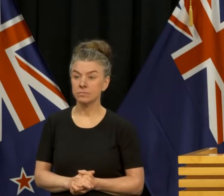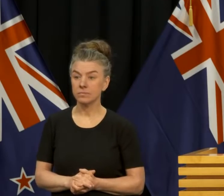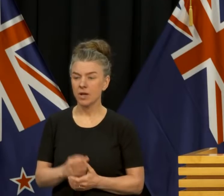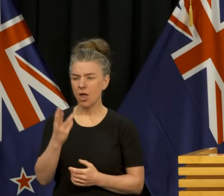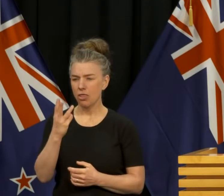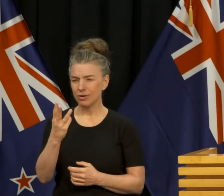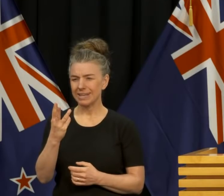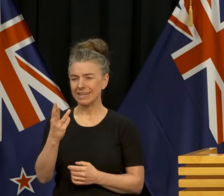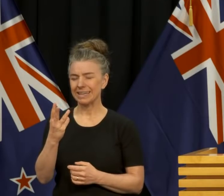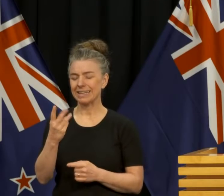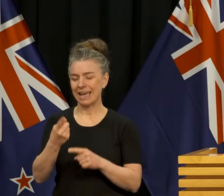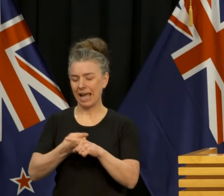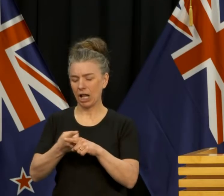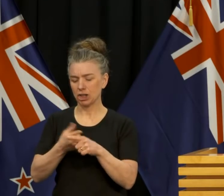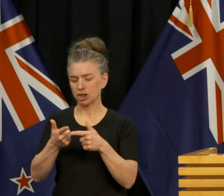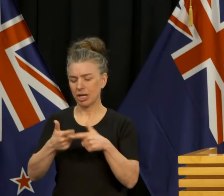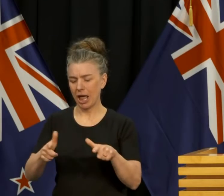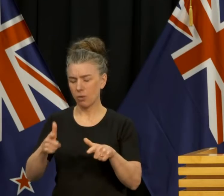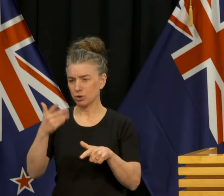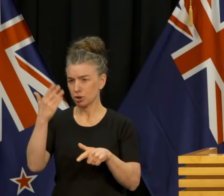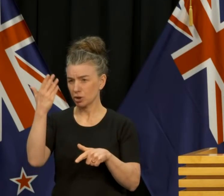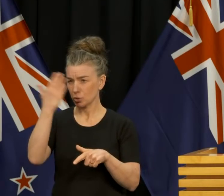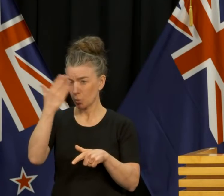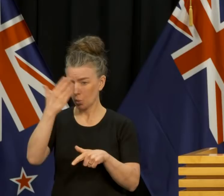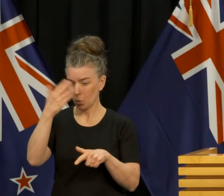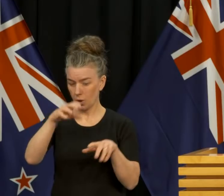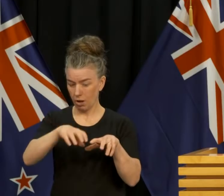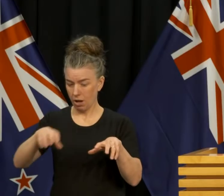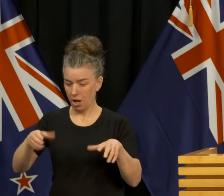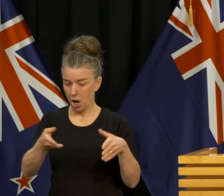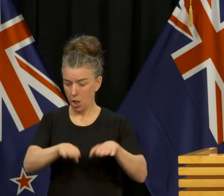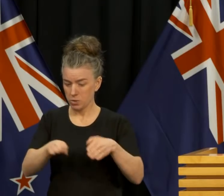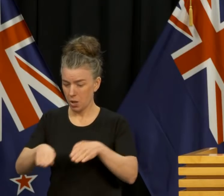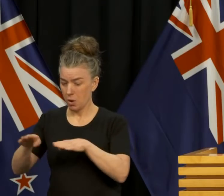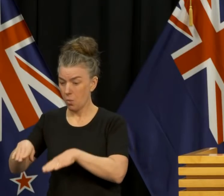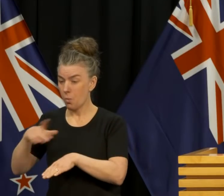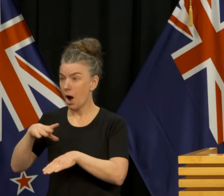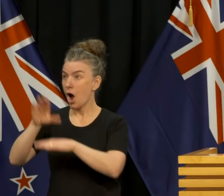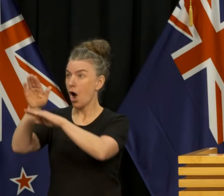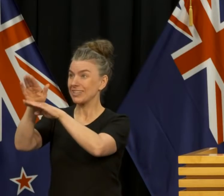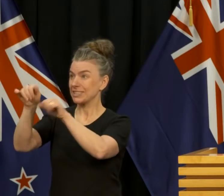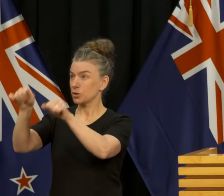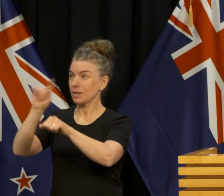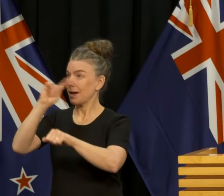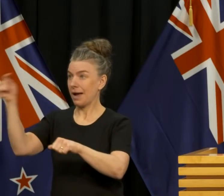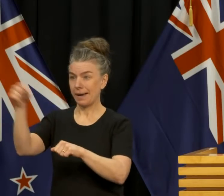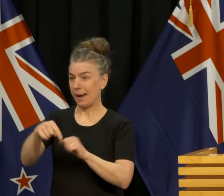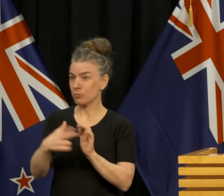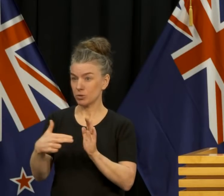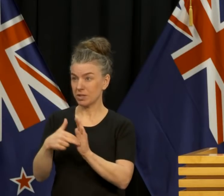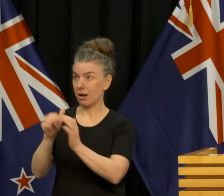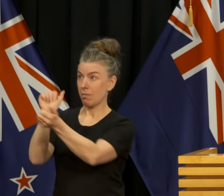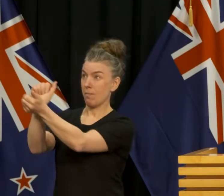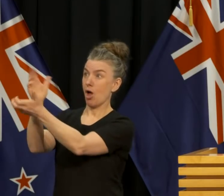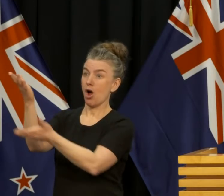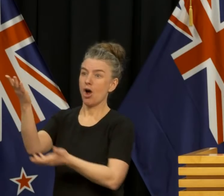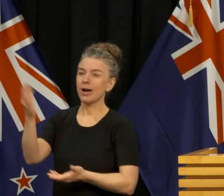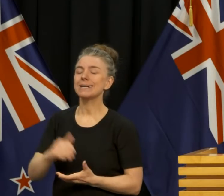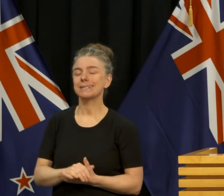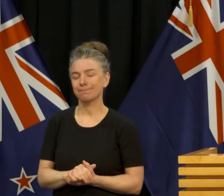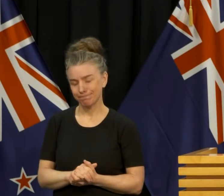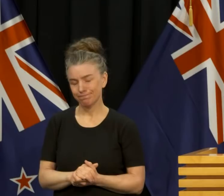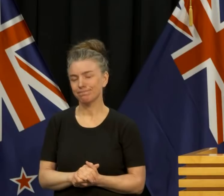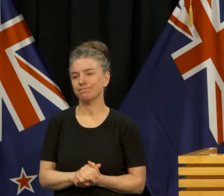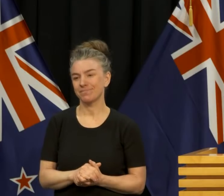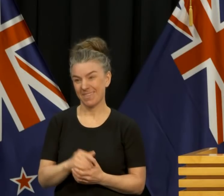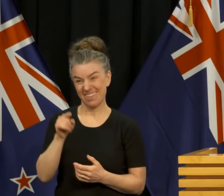already shut down because students can't get here and the industry wants more support. What are you doing to help them? Look, got a bit more to come for that sector. I do want to